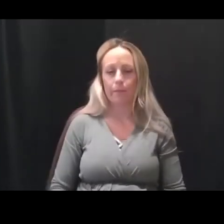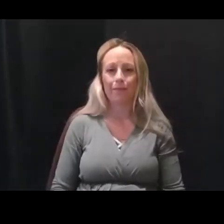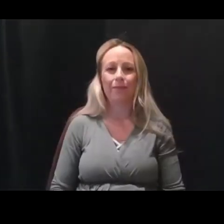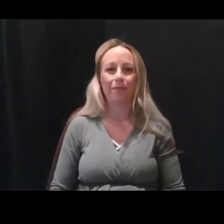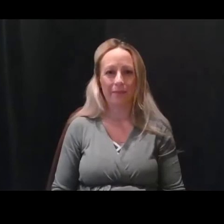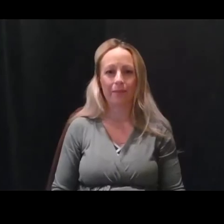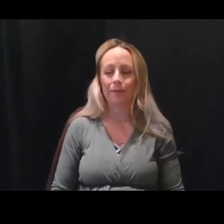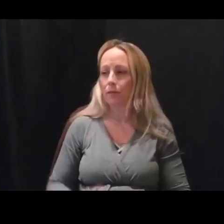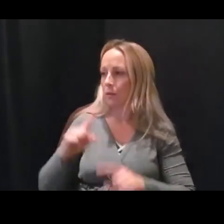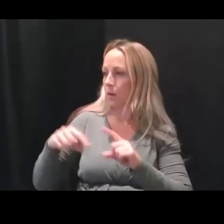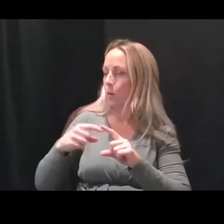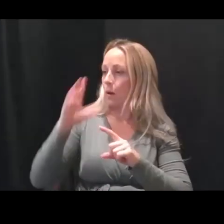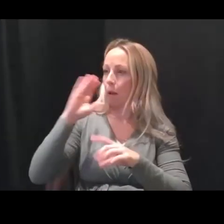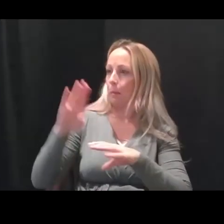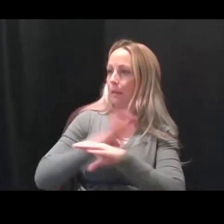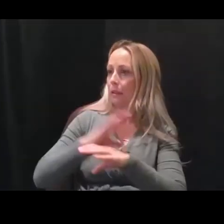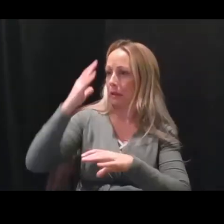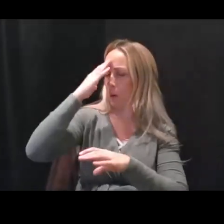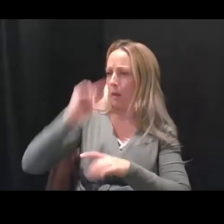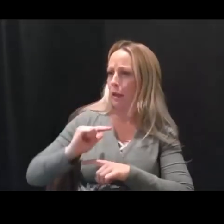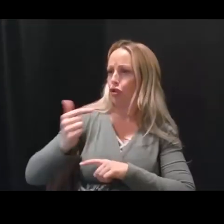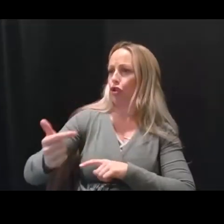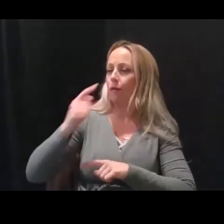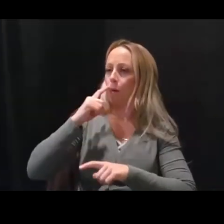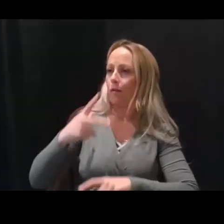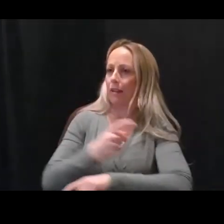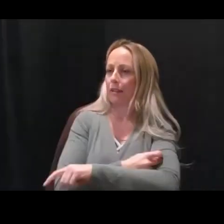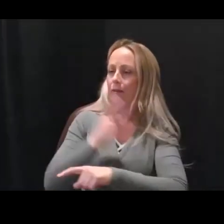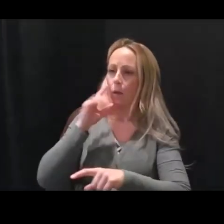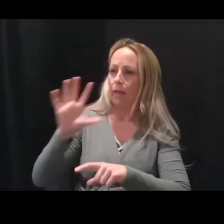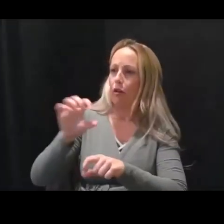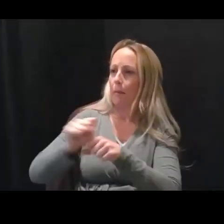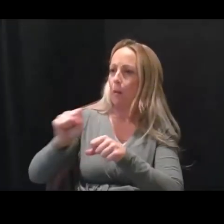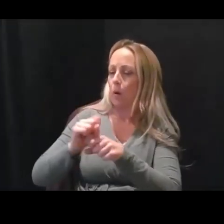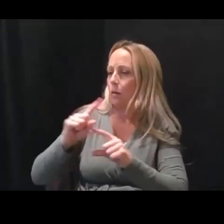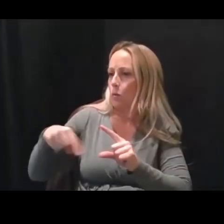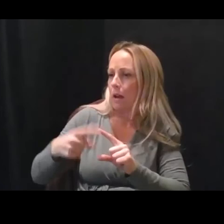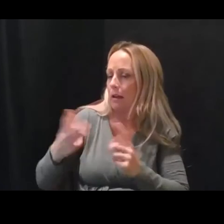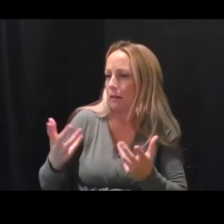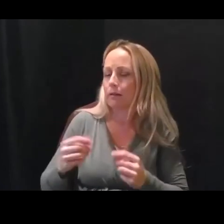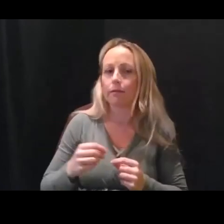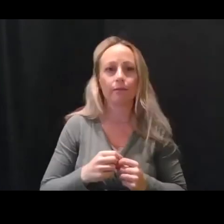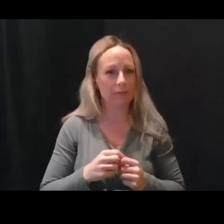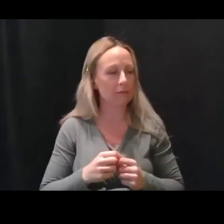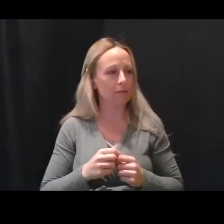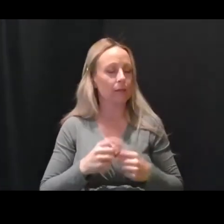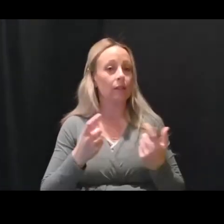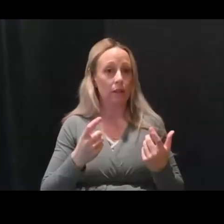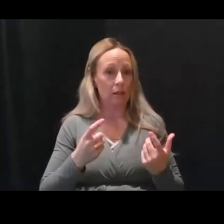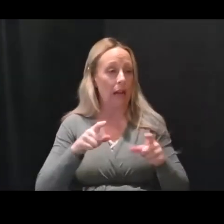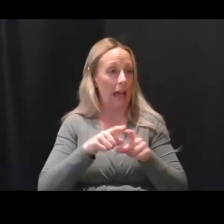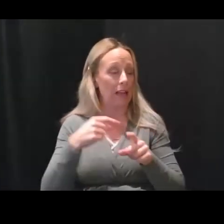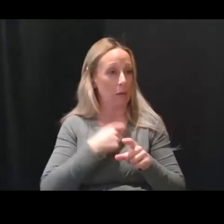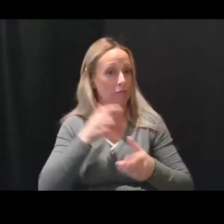When will a business know that it's their turn to get the vaccine for their employees? As we move through the Phase